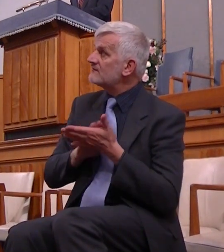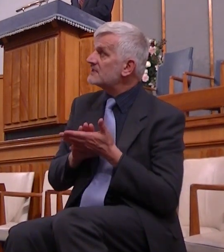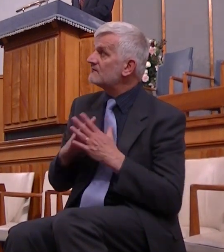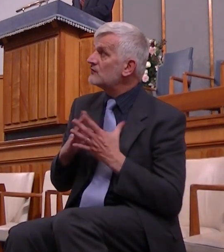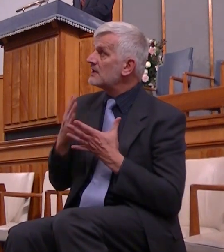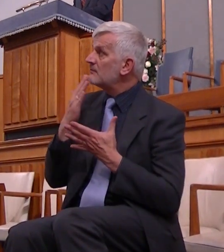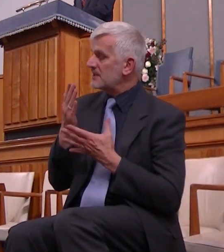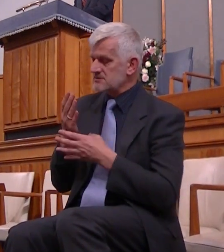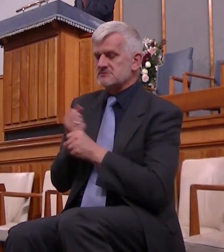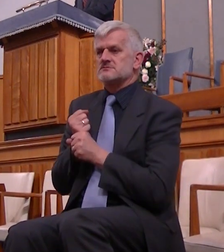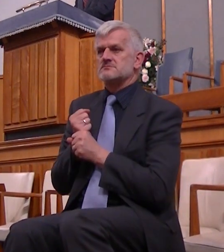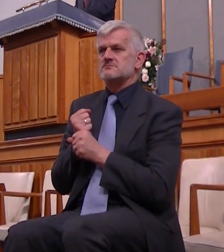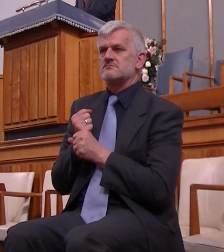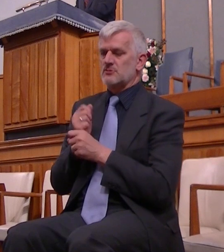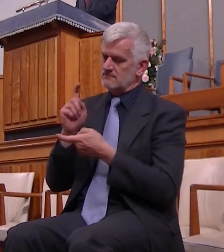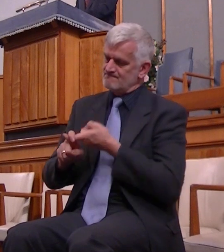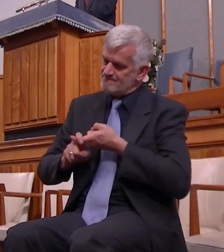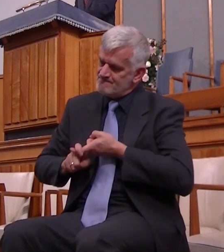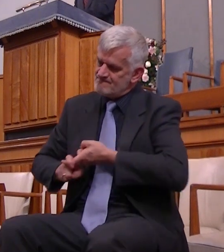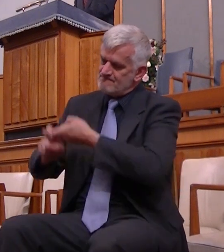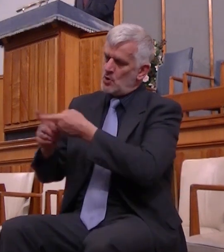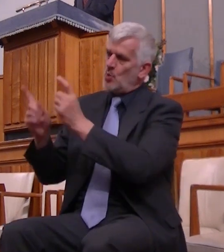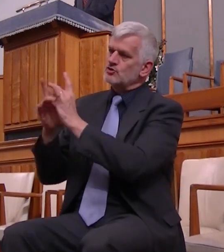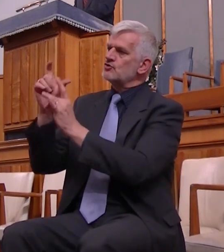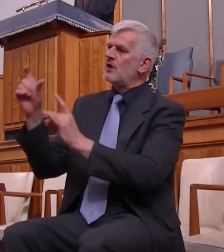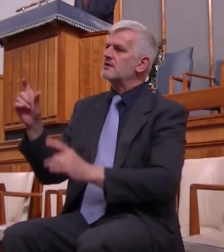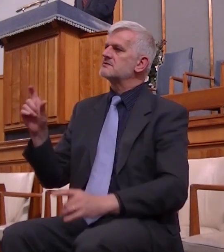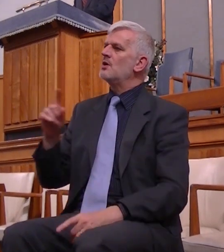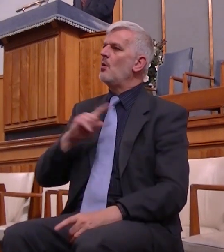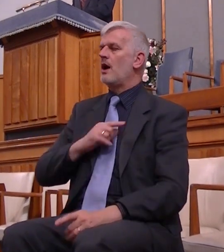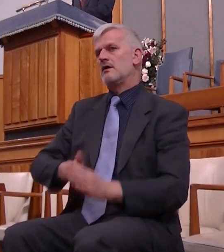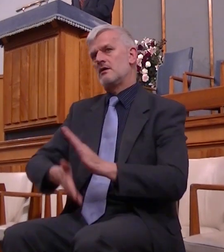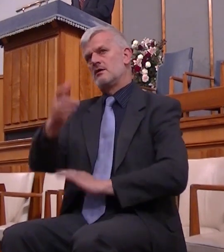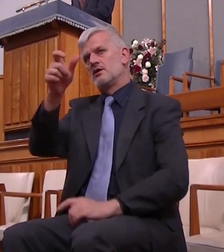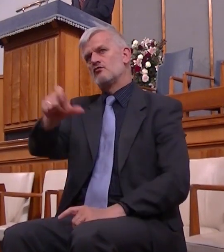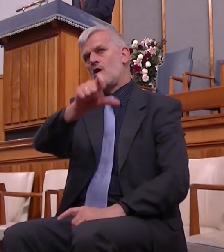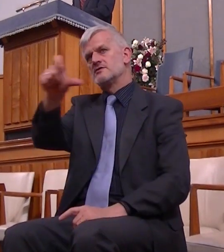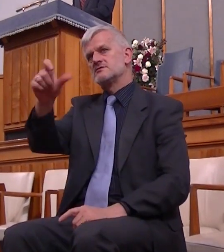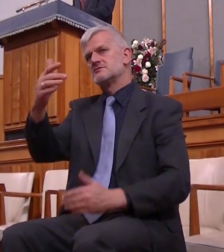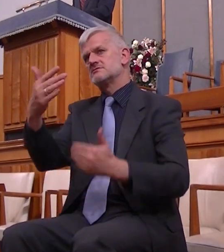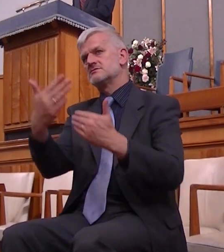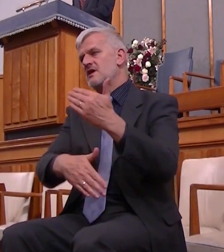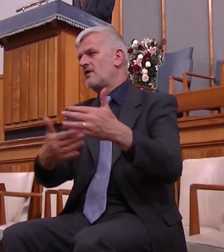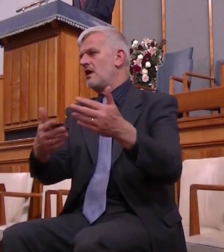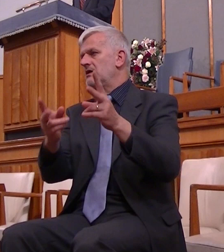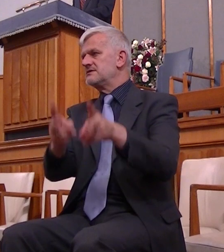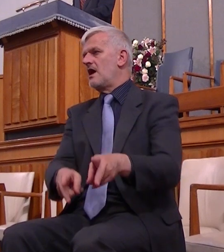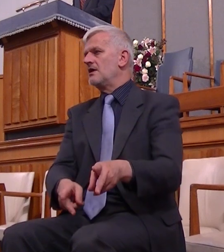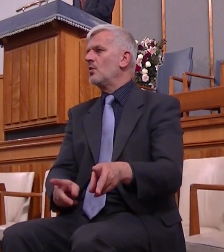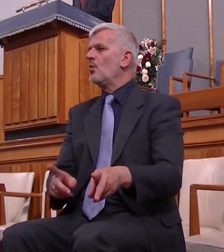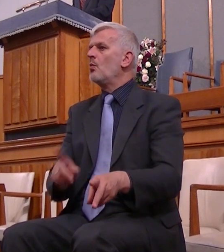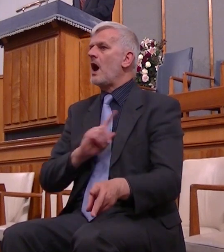in Jesus Christ, who suffered and died to pay the price of sin for those who will